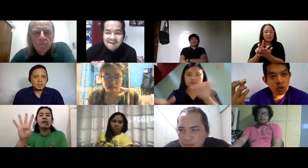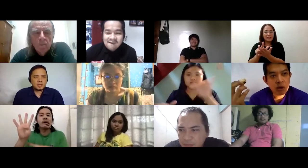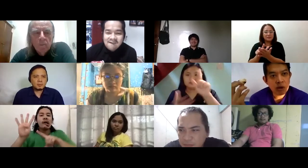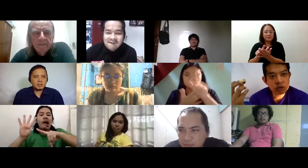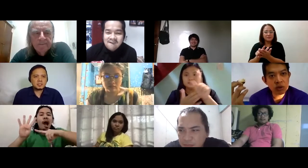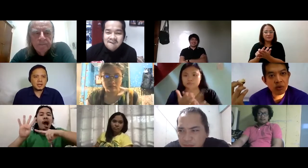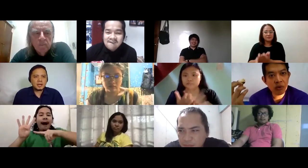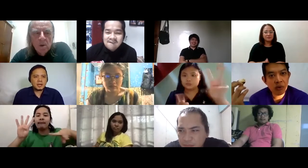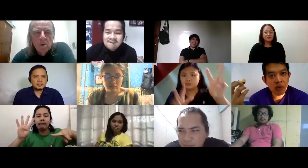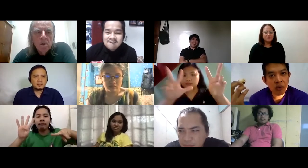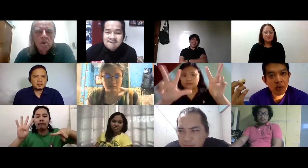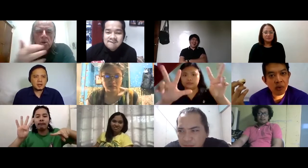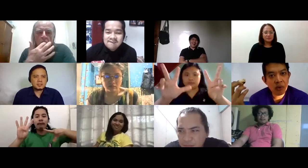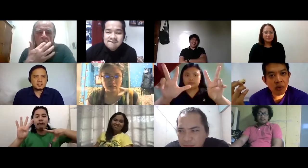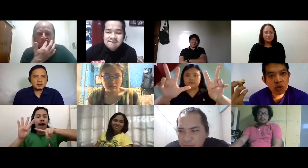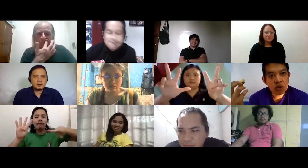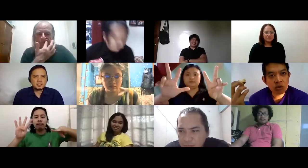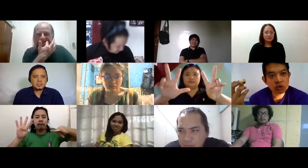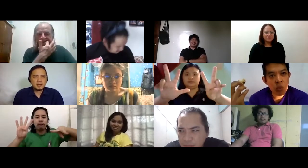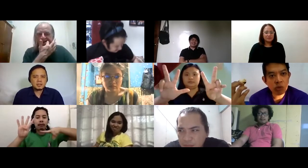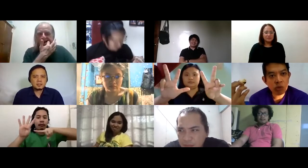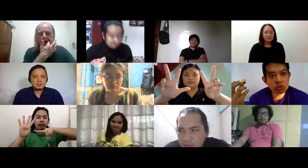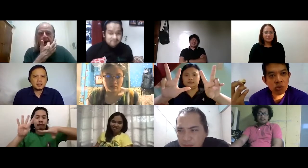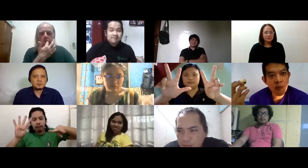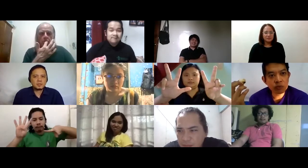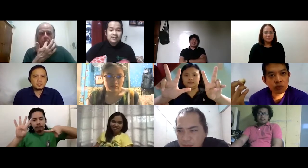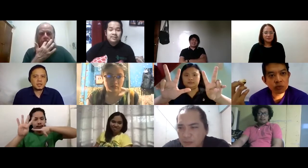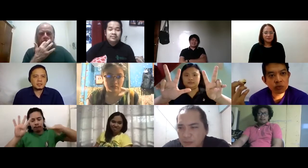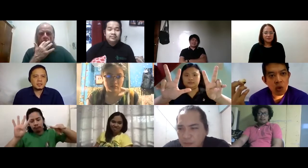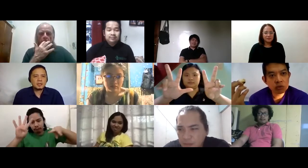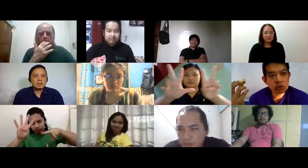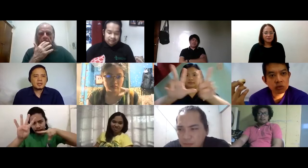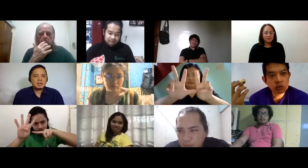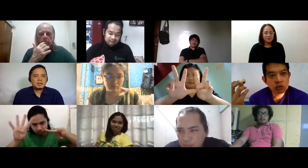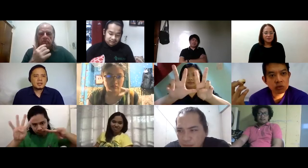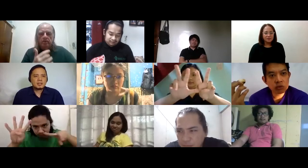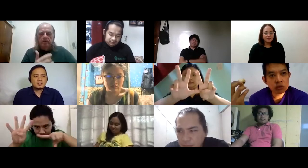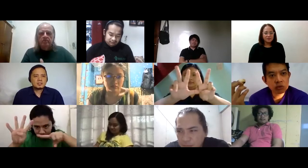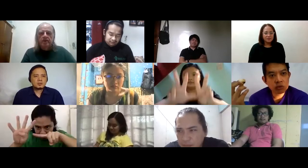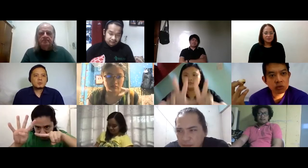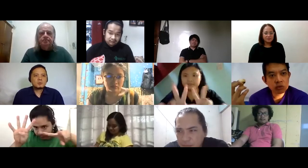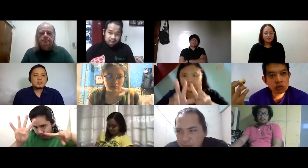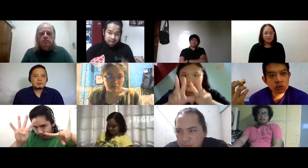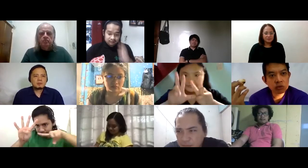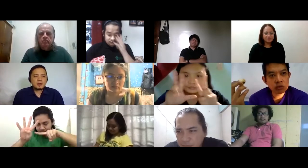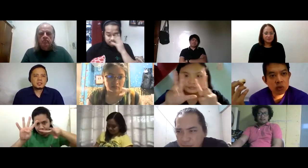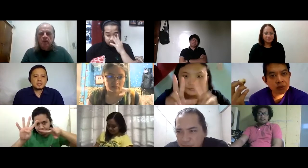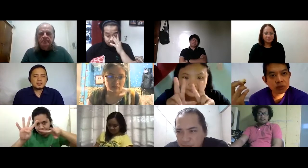much done. Is that correct, Shaq? Yes, we're done. So Okay. 2 and 3 are actually done.